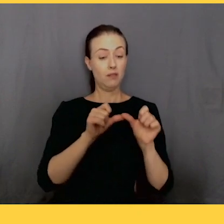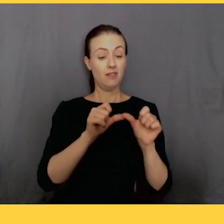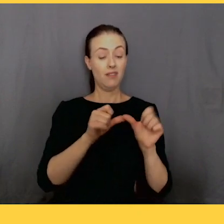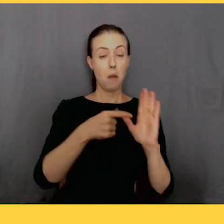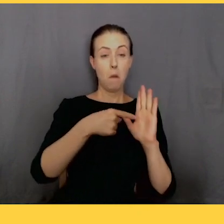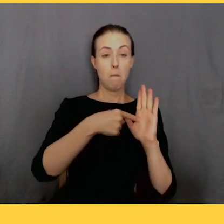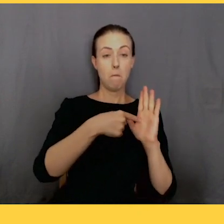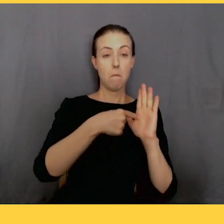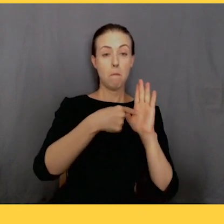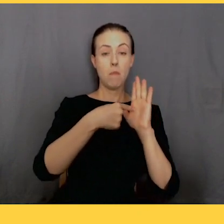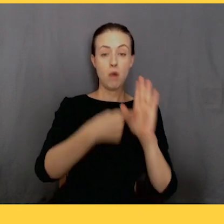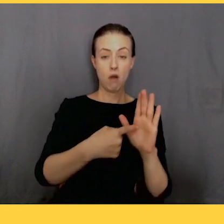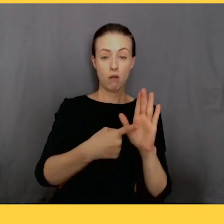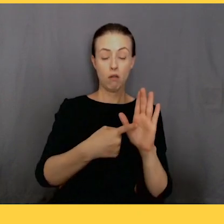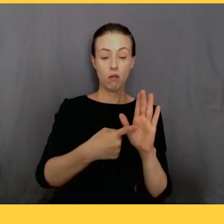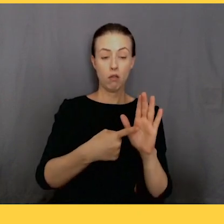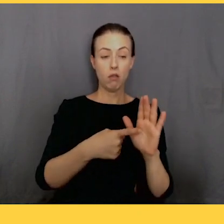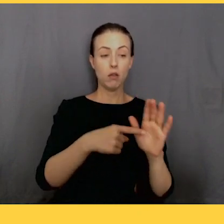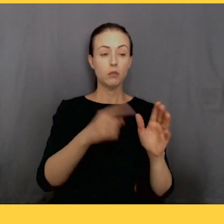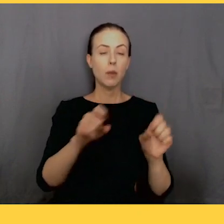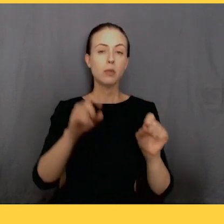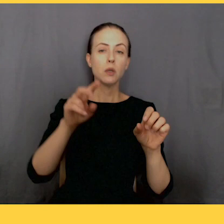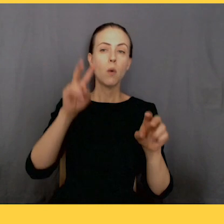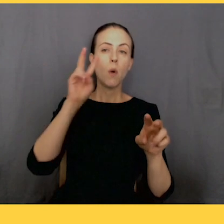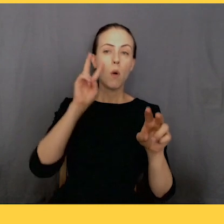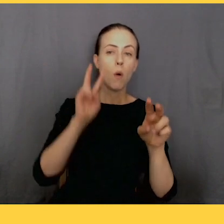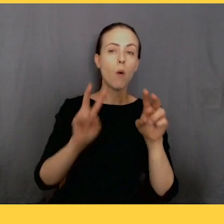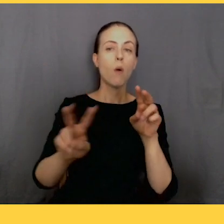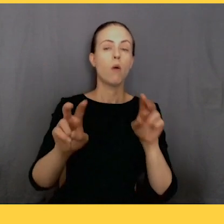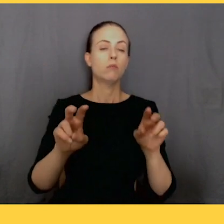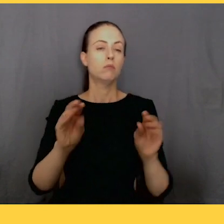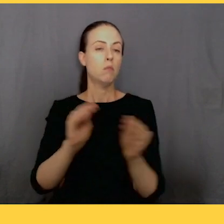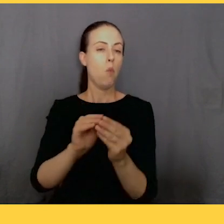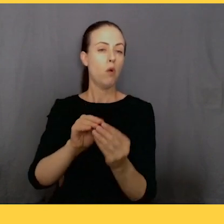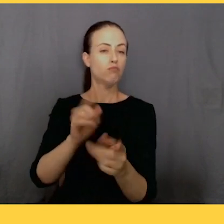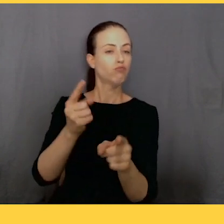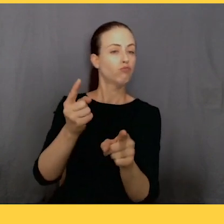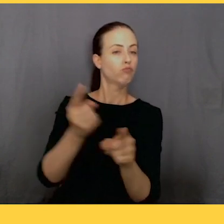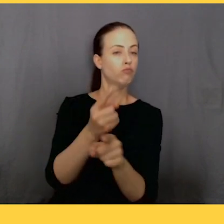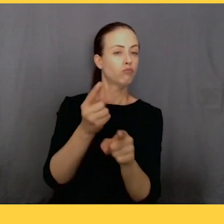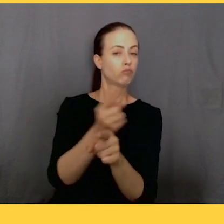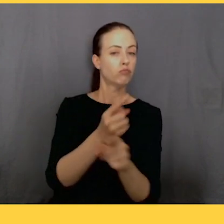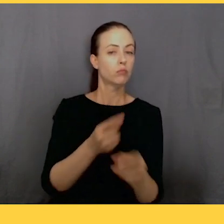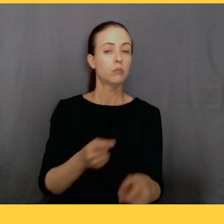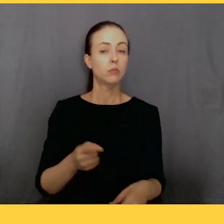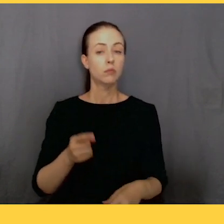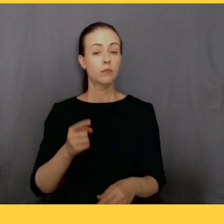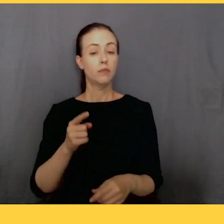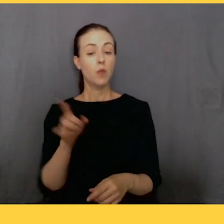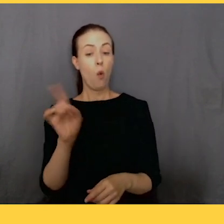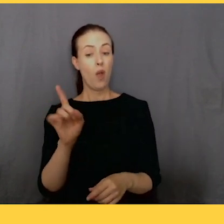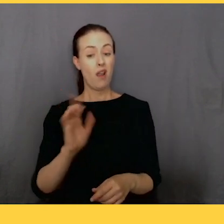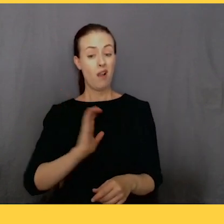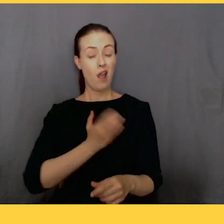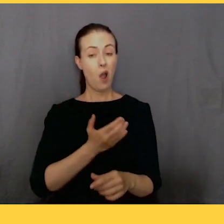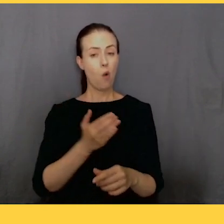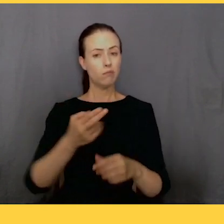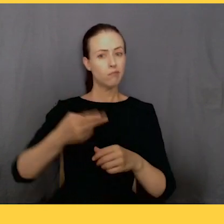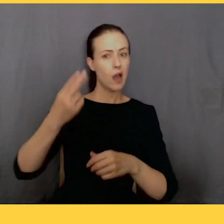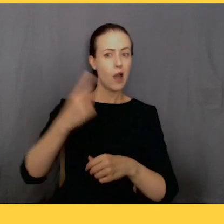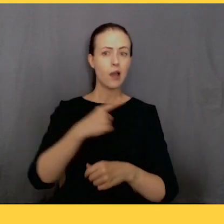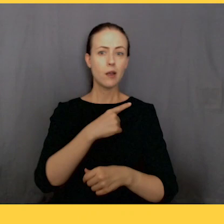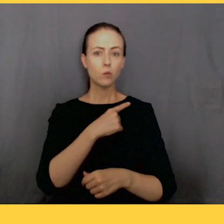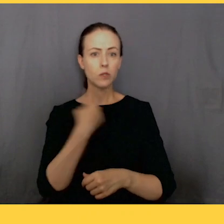at predicting potential wildfire conditions. The size of SCE's service territory in high fire risk area and its